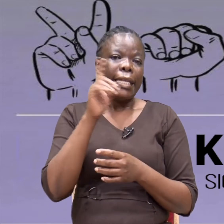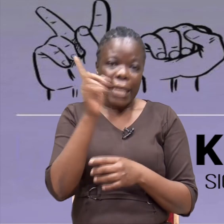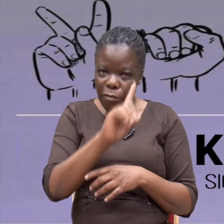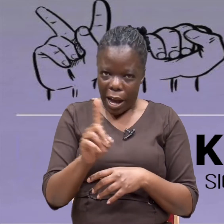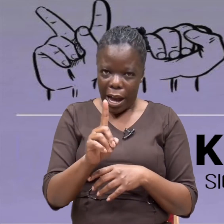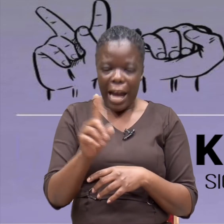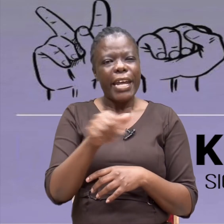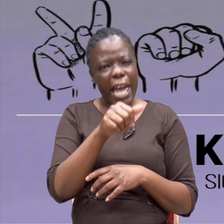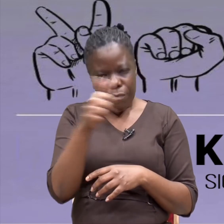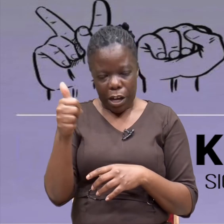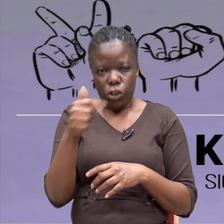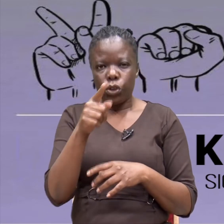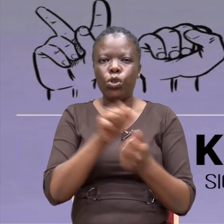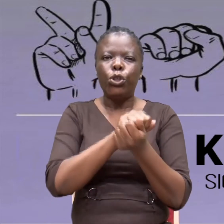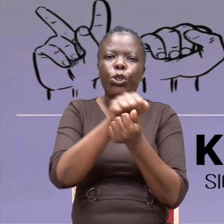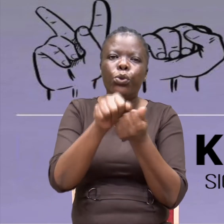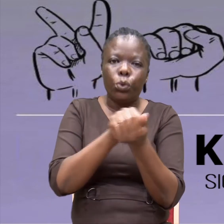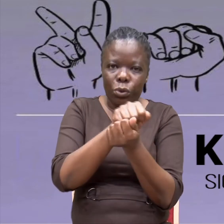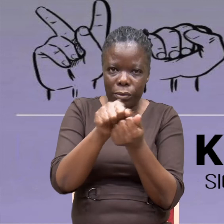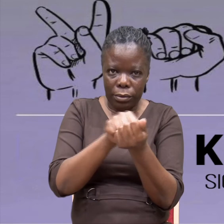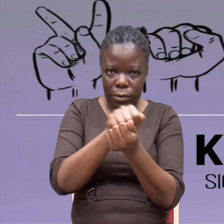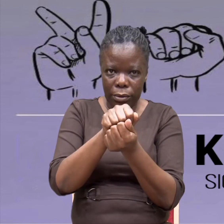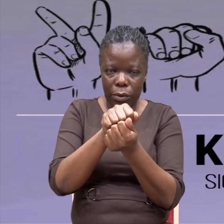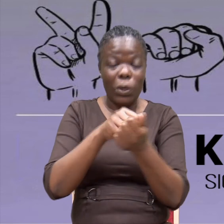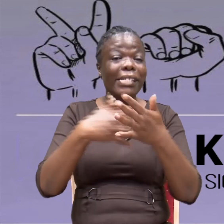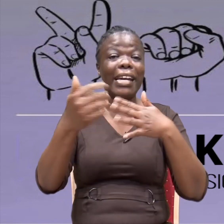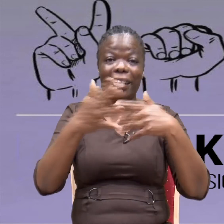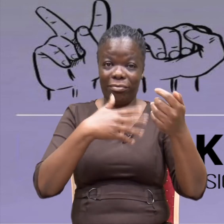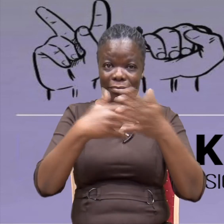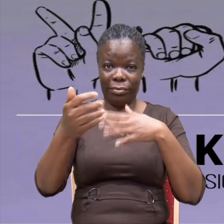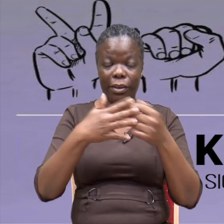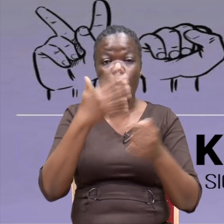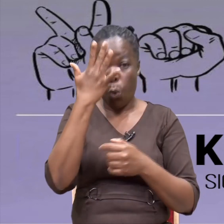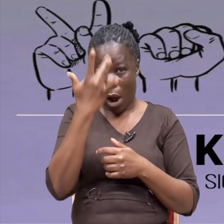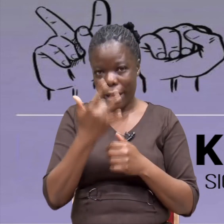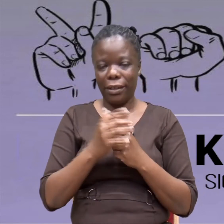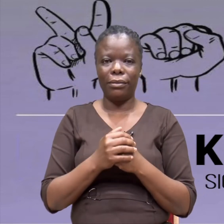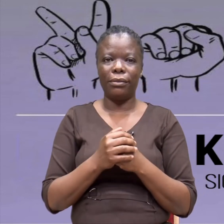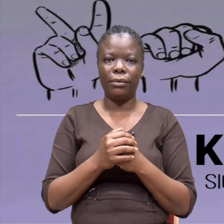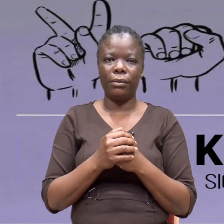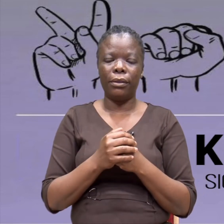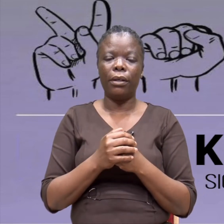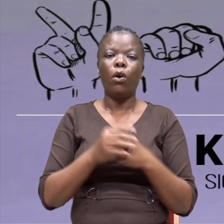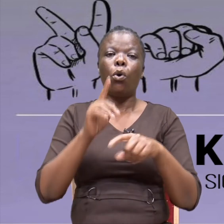Never and ever should you chew when signing. Why? When